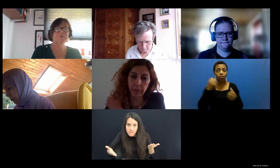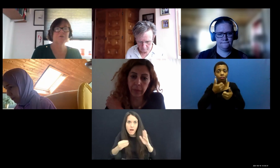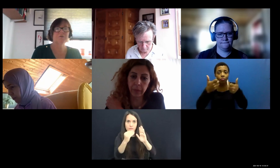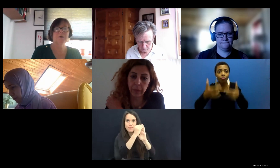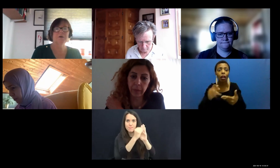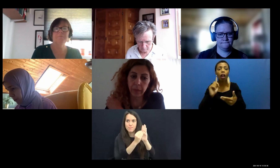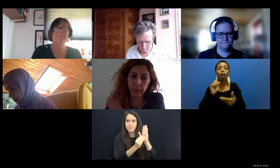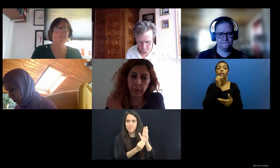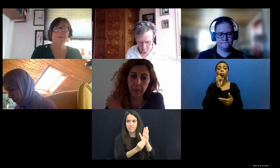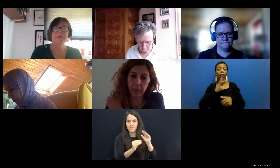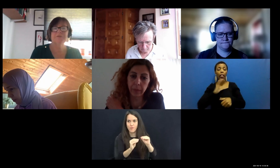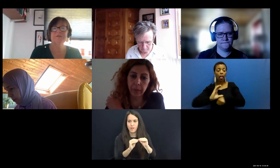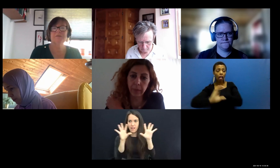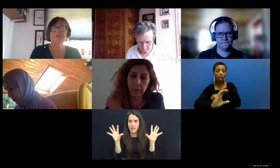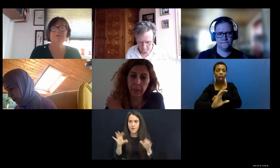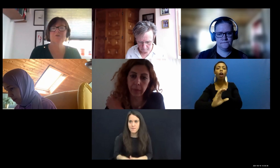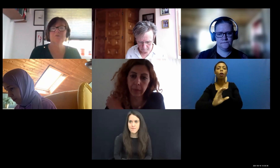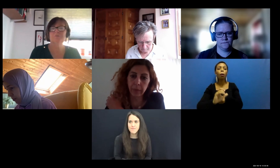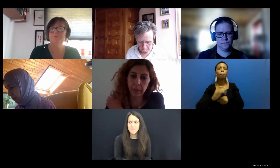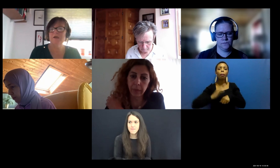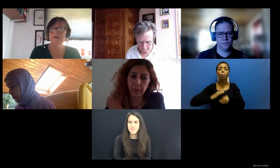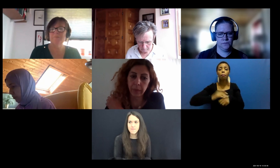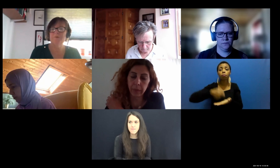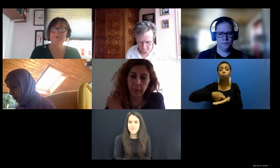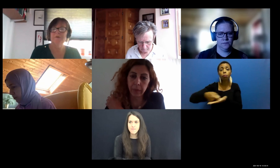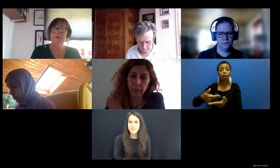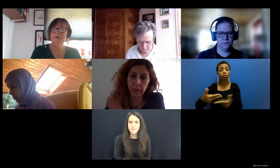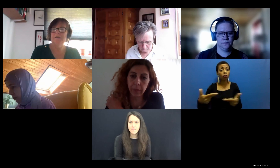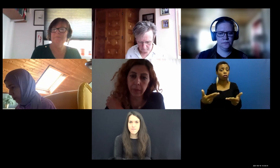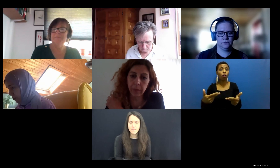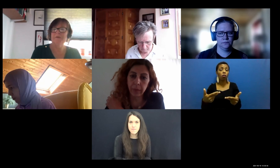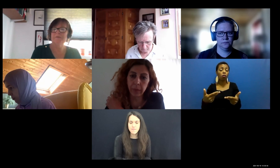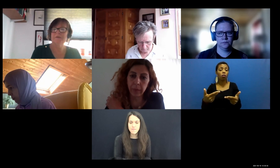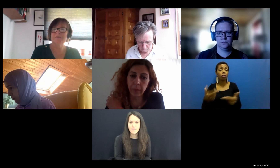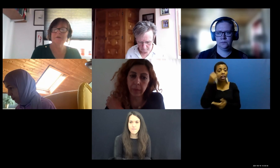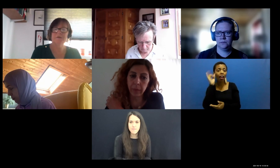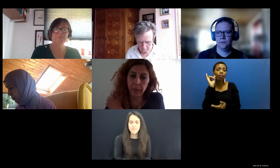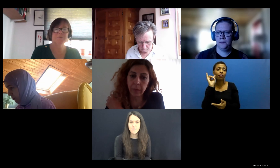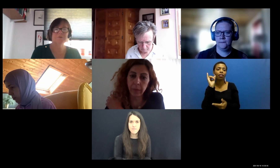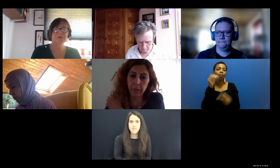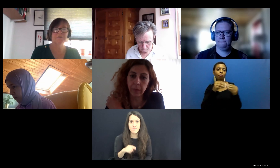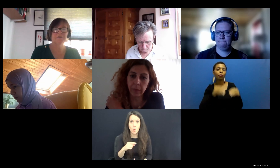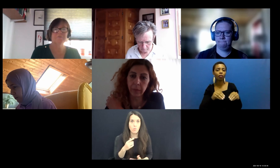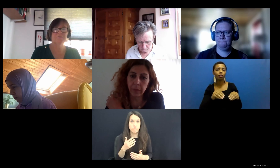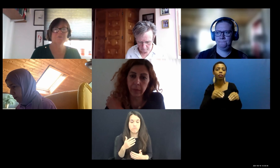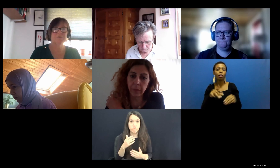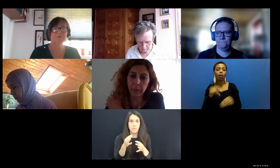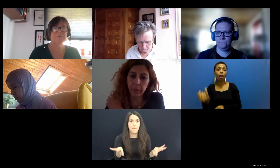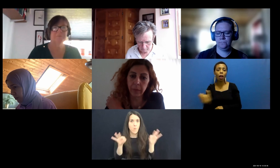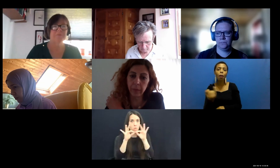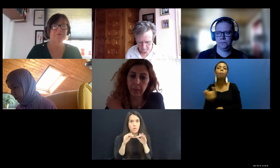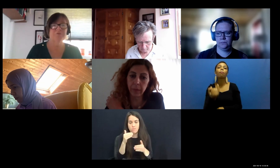resources. So perhaps that's something to flag up as important, kind of going